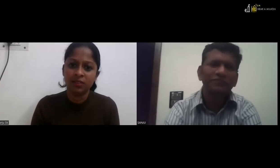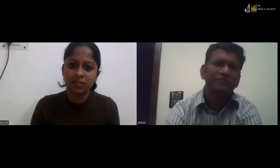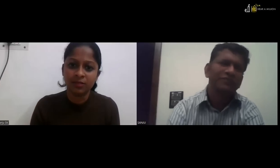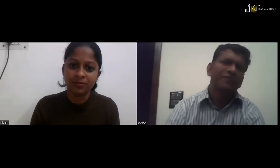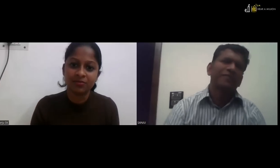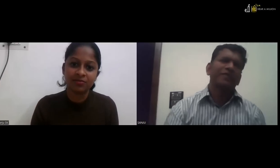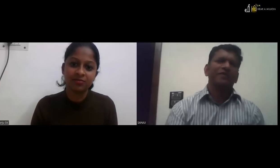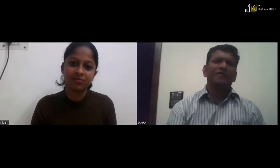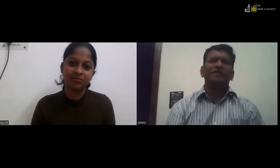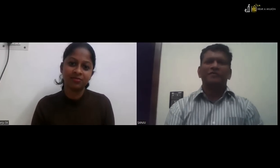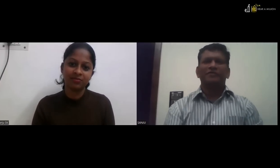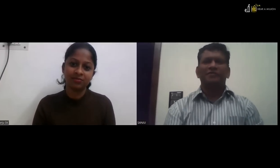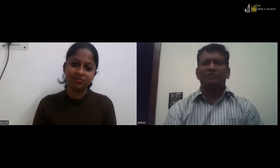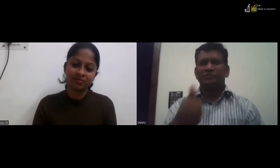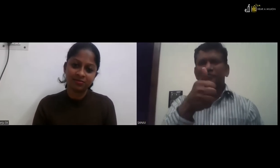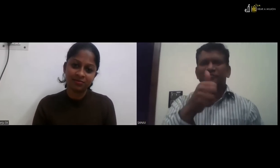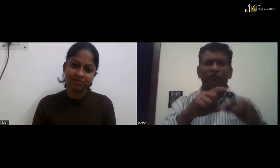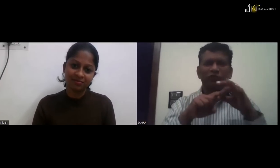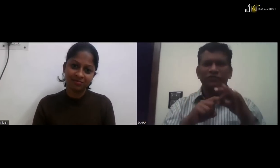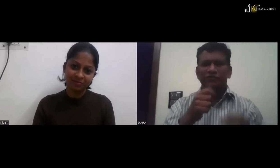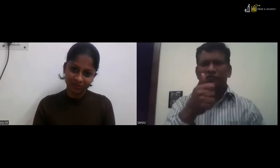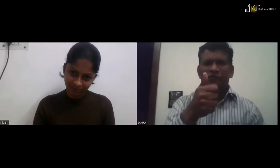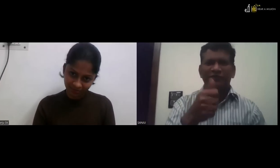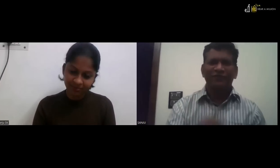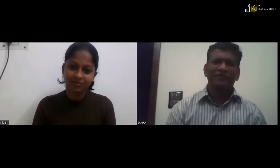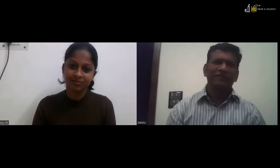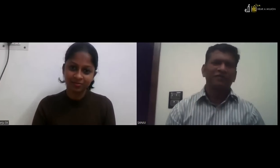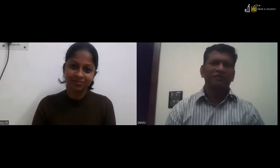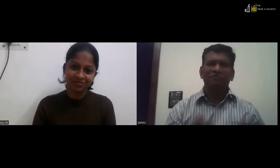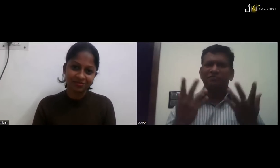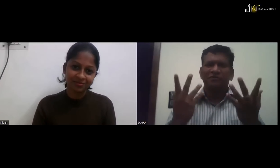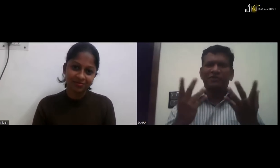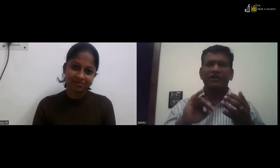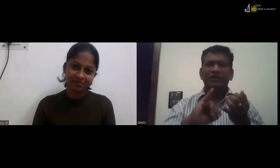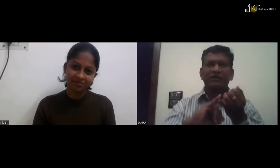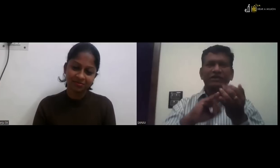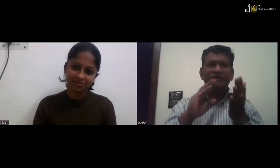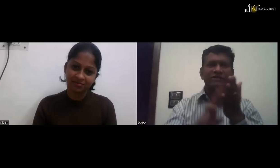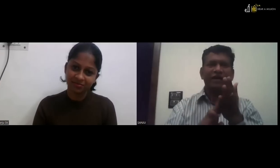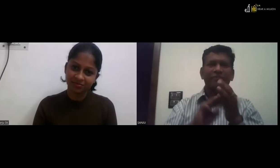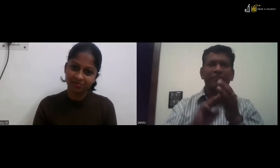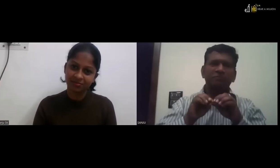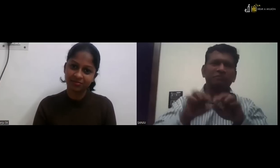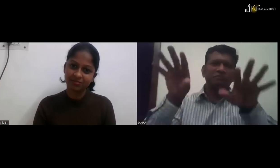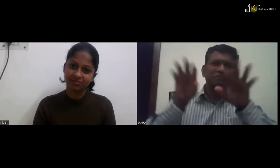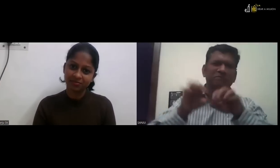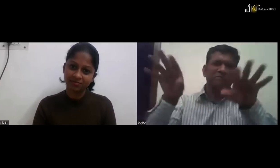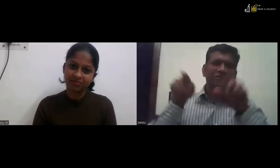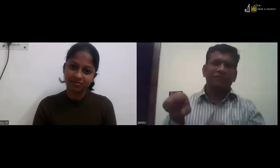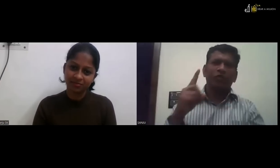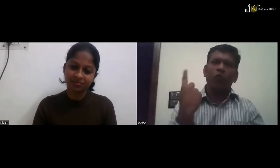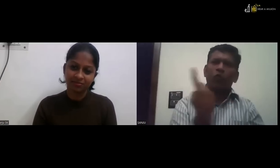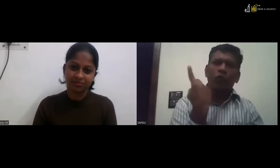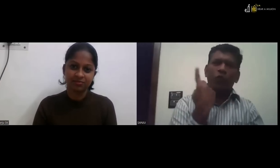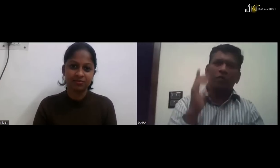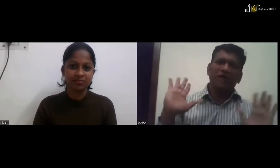data of the census, we can see many less amount of people. Why it is so? Oh, that's a good question.